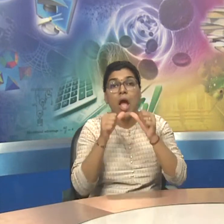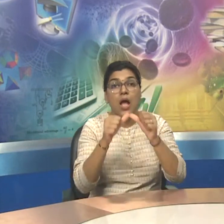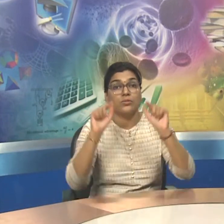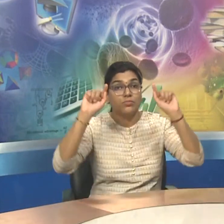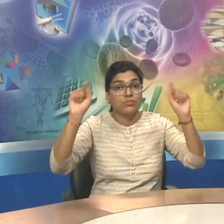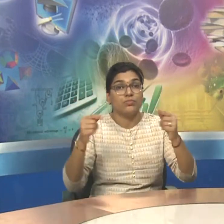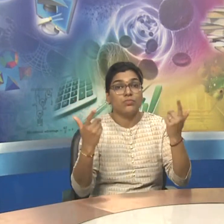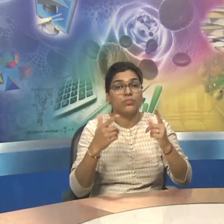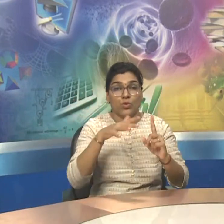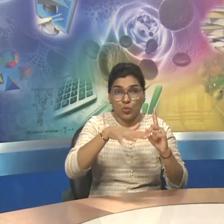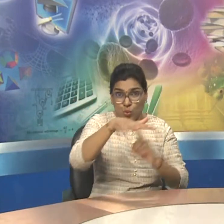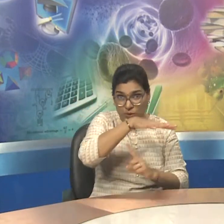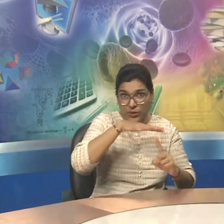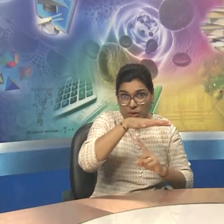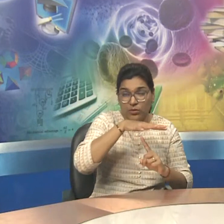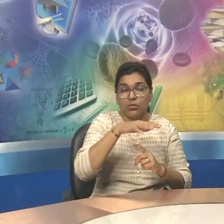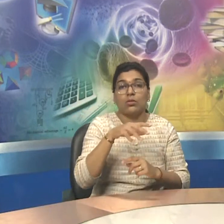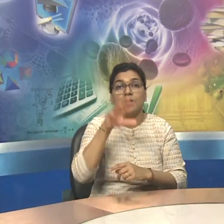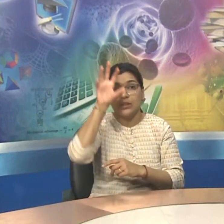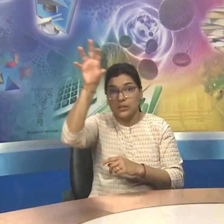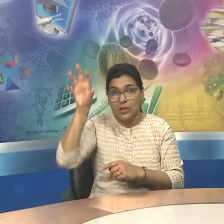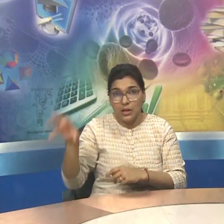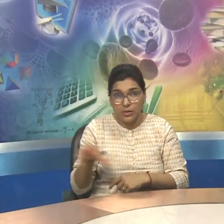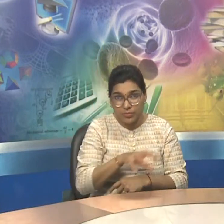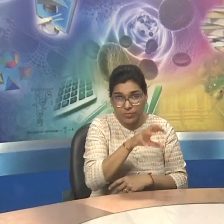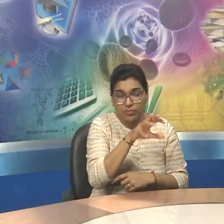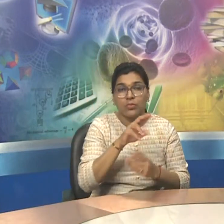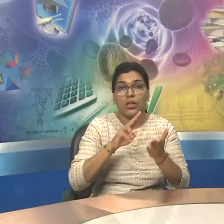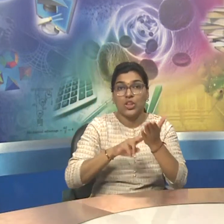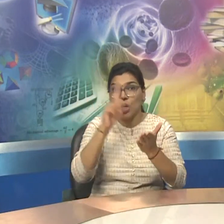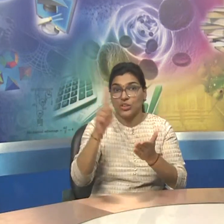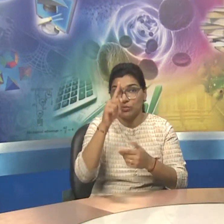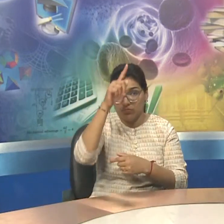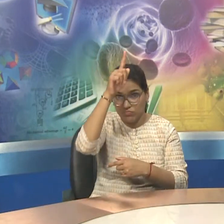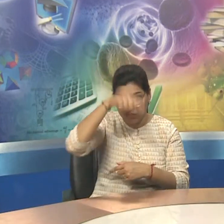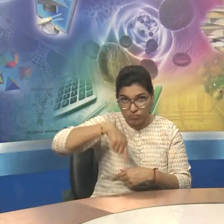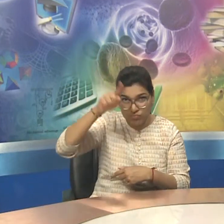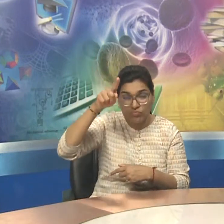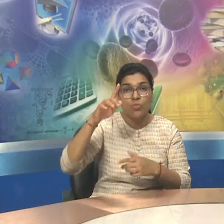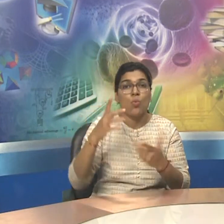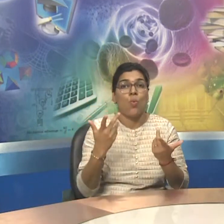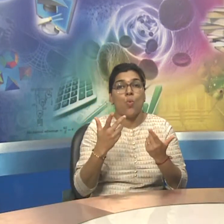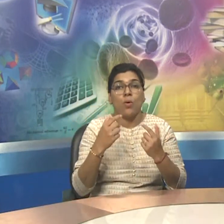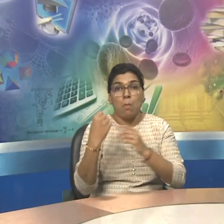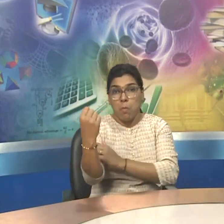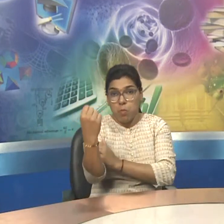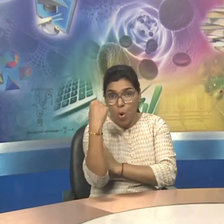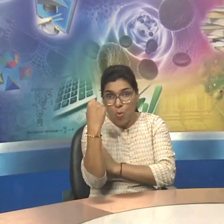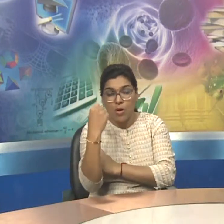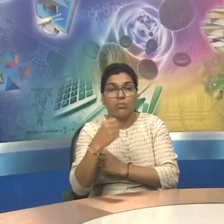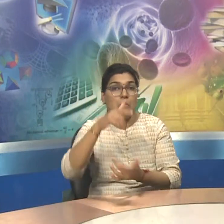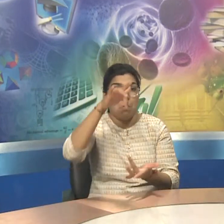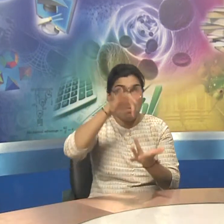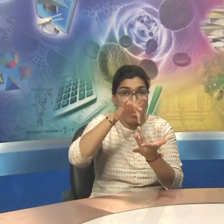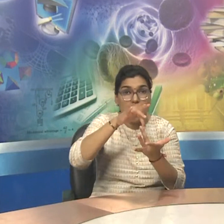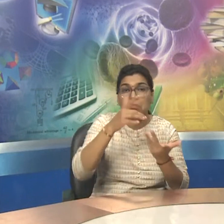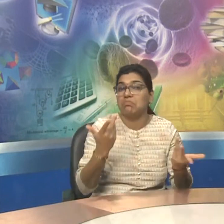studies dash and dash. In bracket, society,